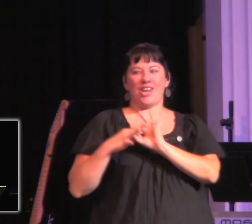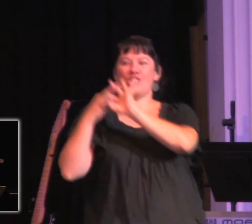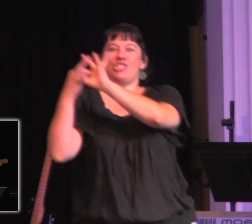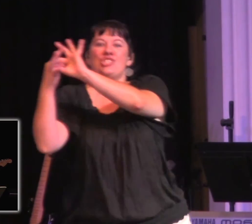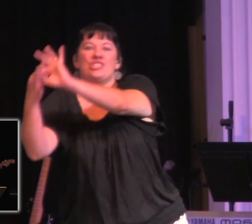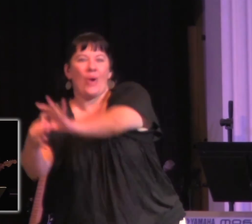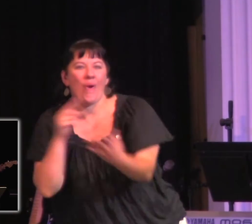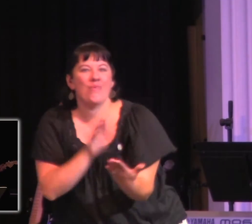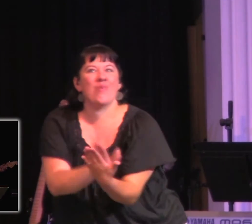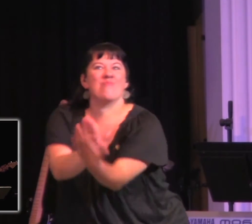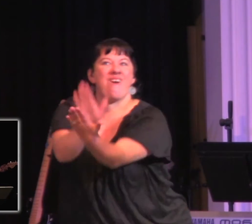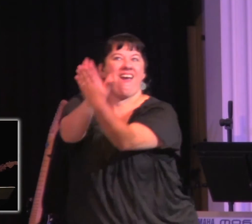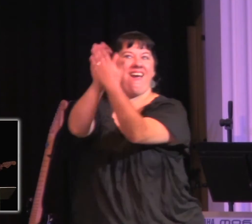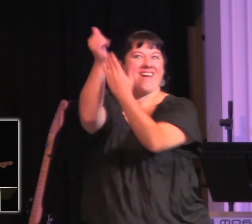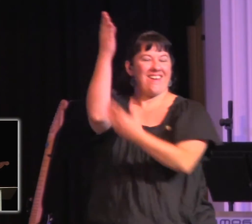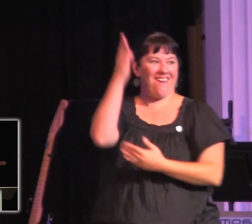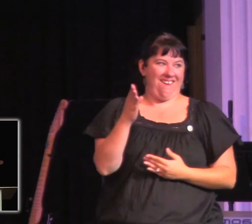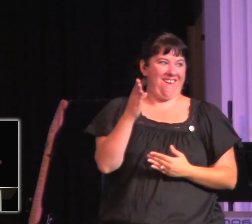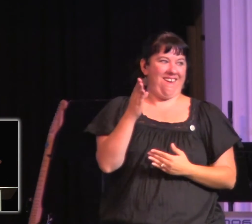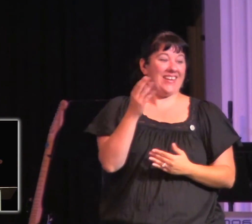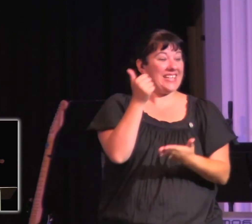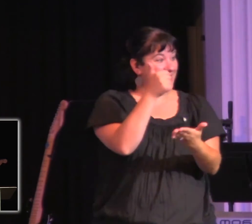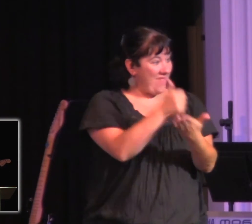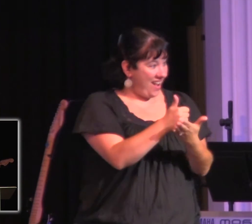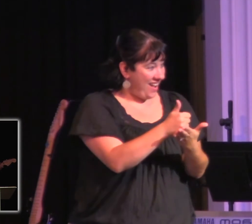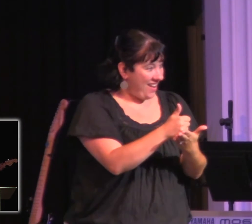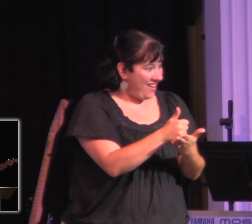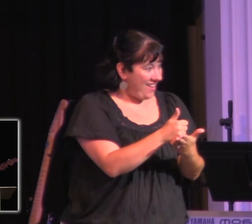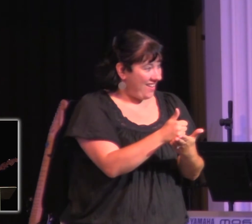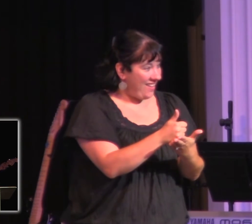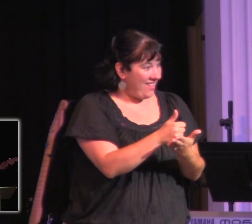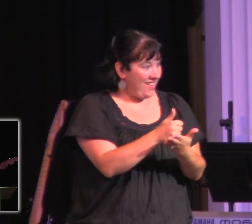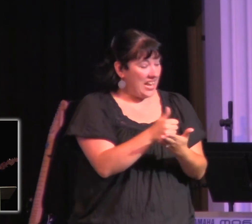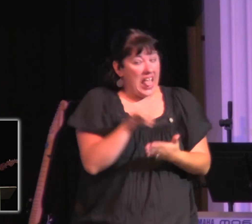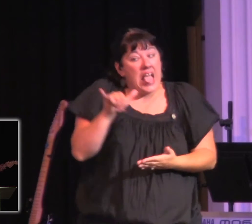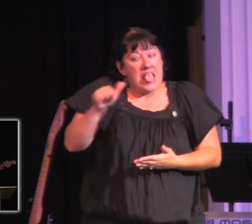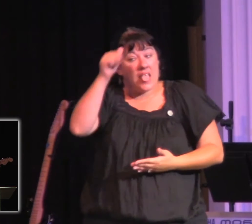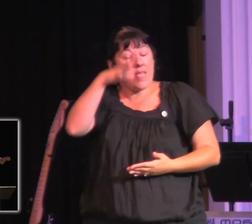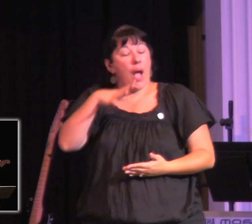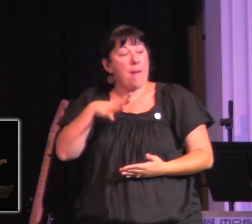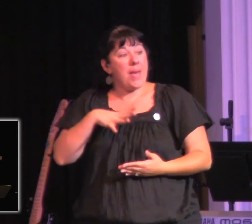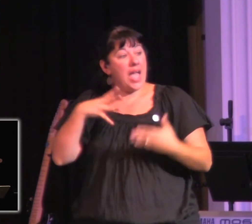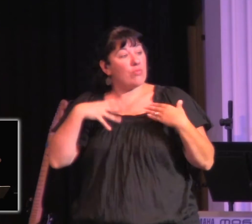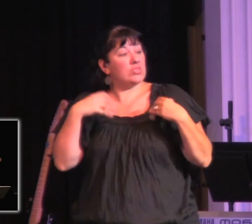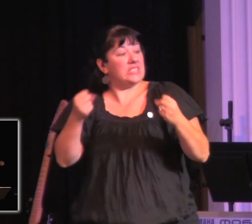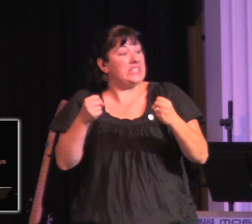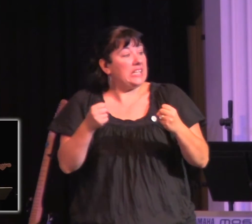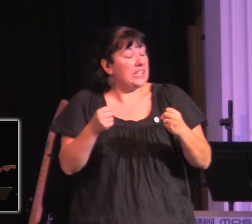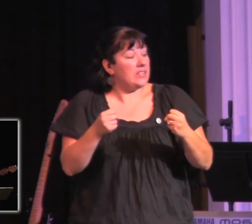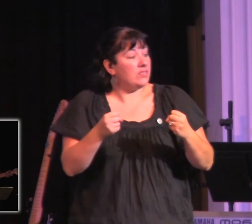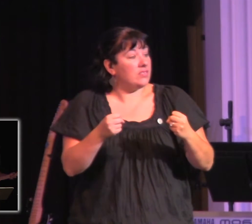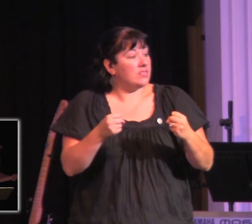he began to praise his God. Amen? Now listen, the crippled man received his healing to health and wholeness.